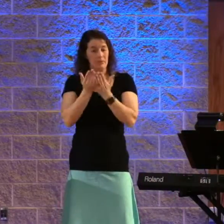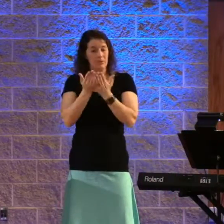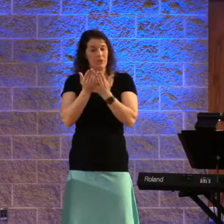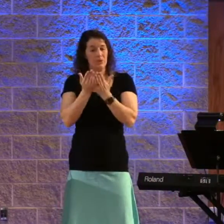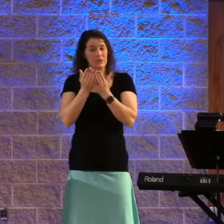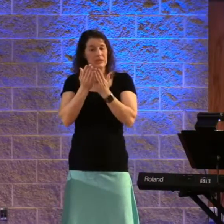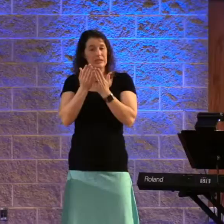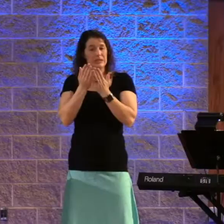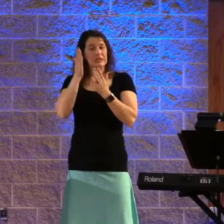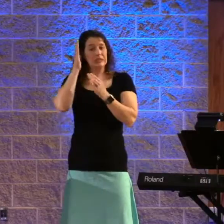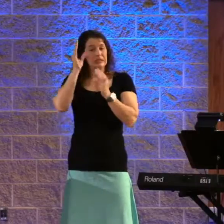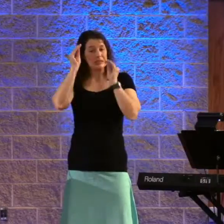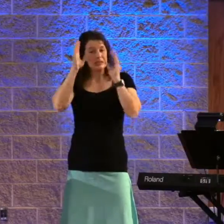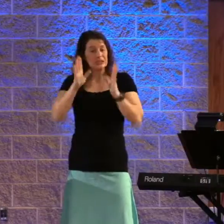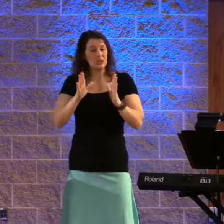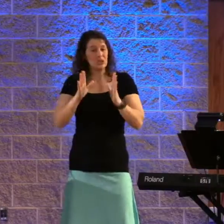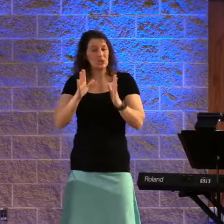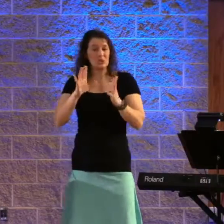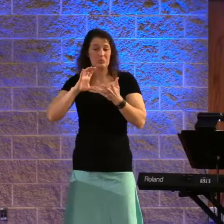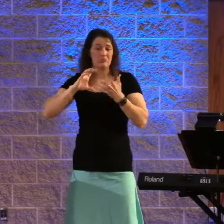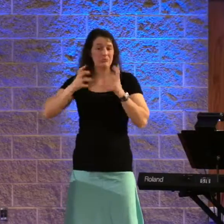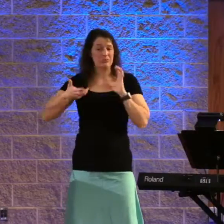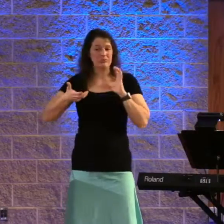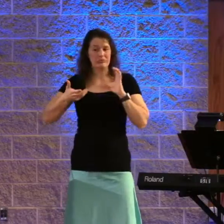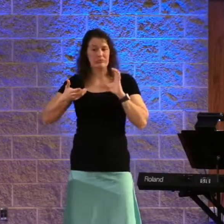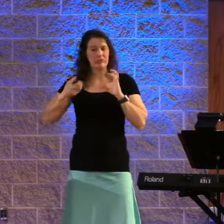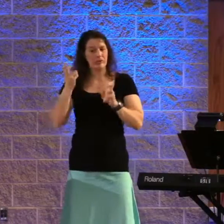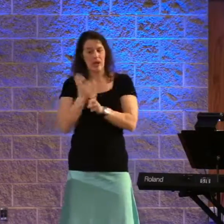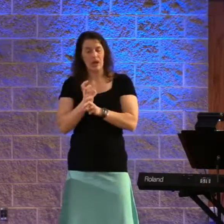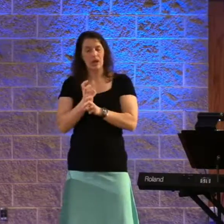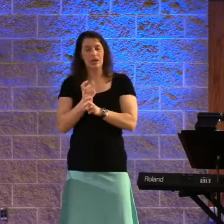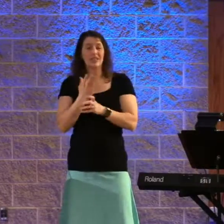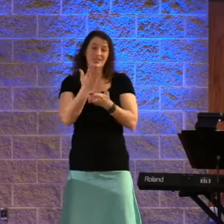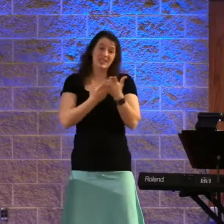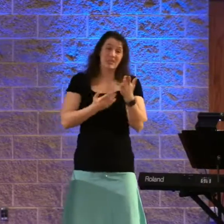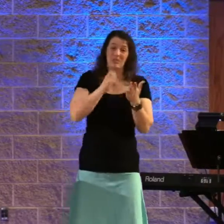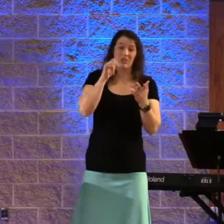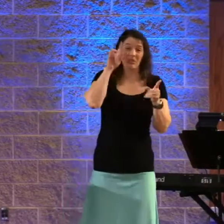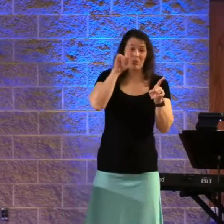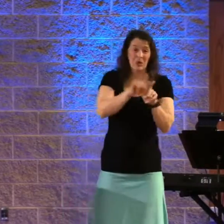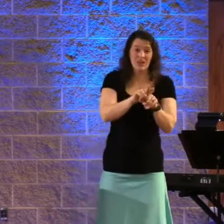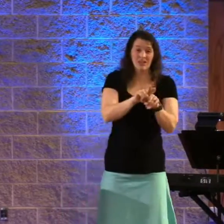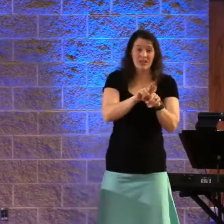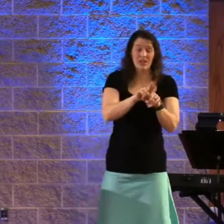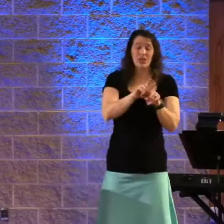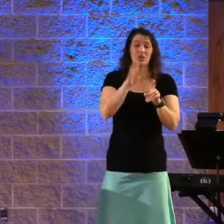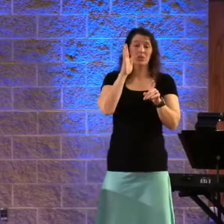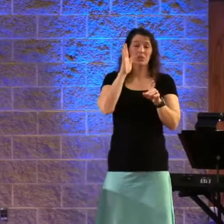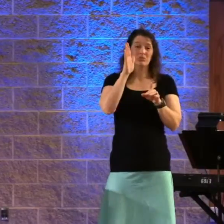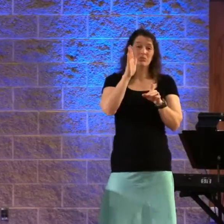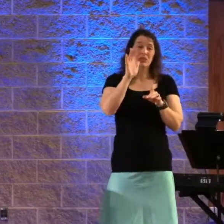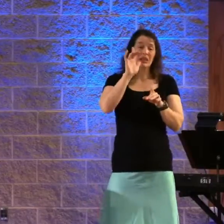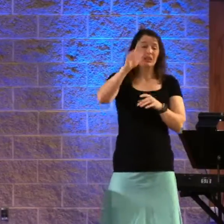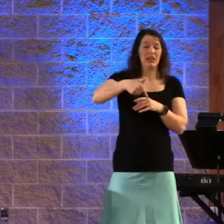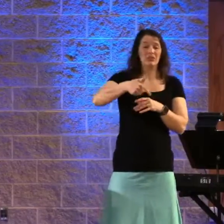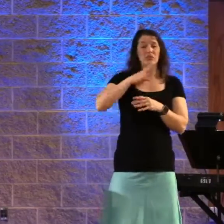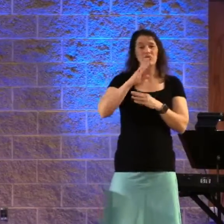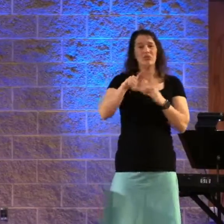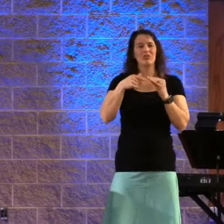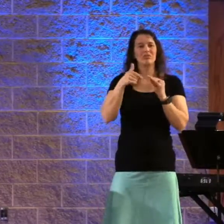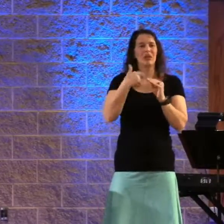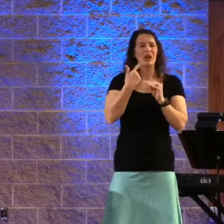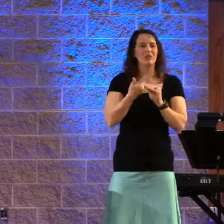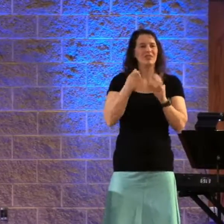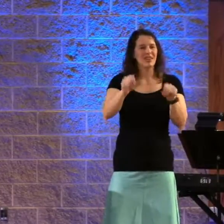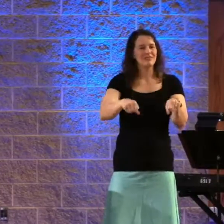And some of you are going to disagree with me over what I'm going to say next. And if you can, we can certainly talk about it later. I'm glad to talk to you at virtually any